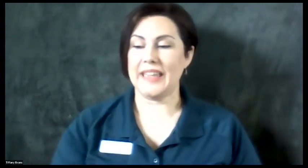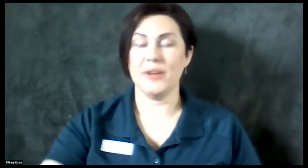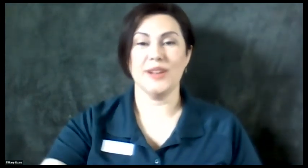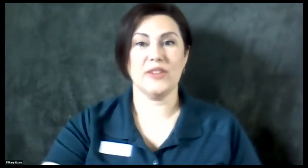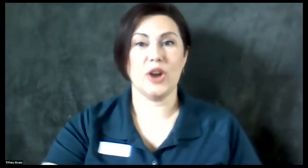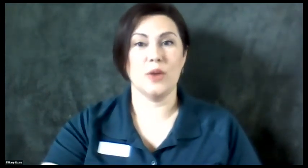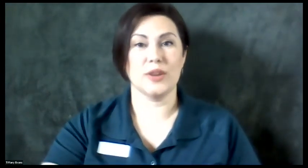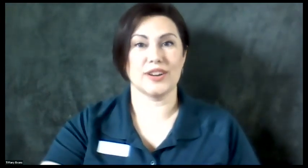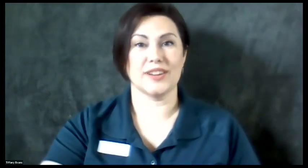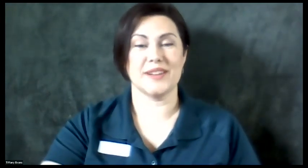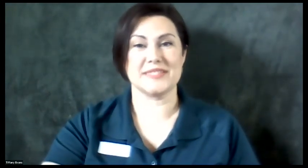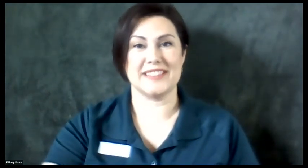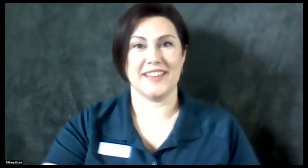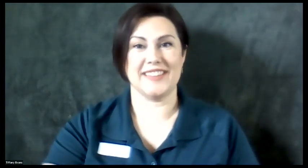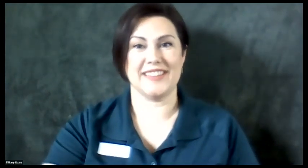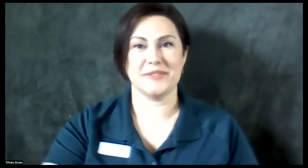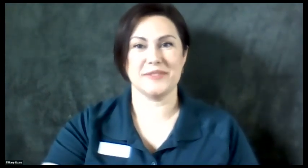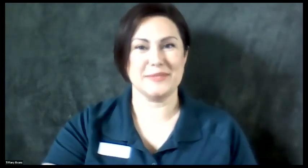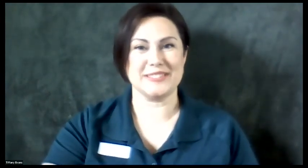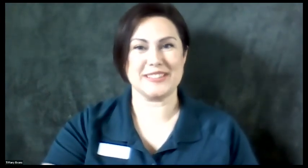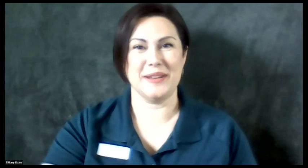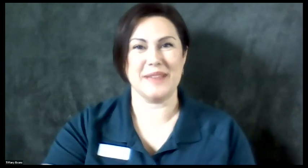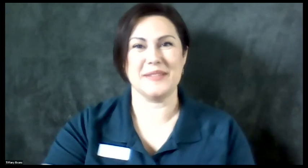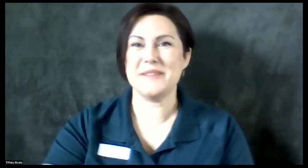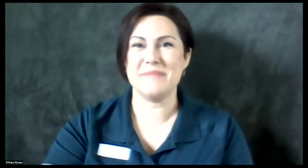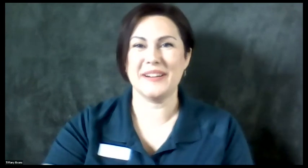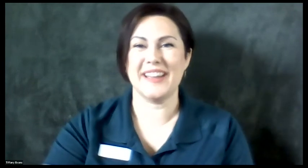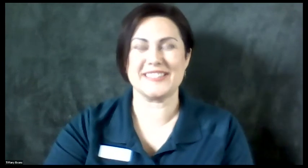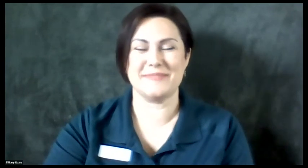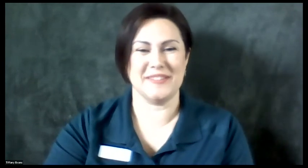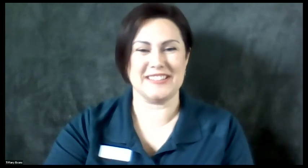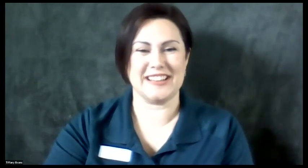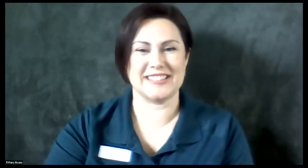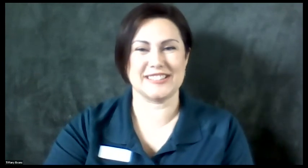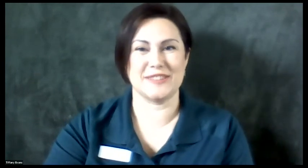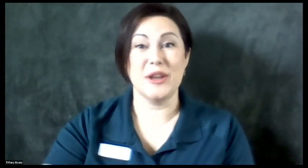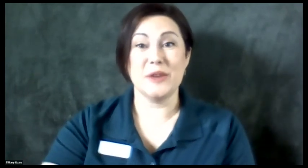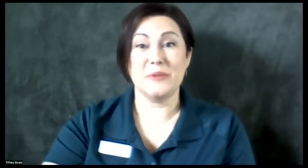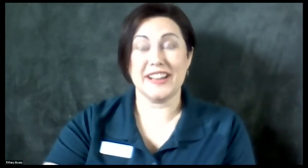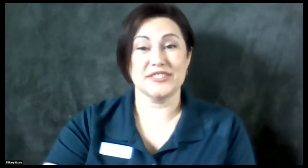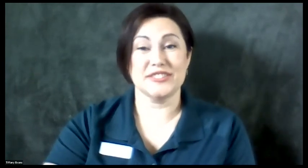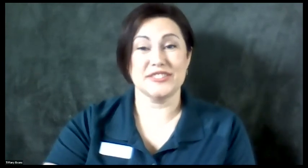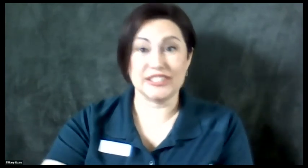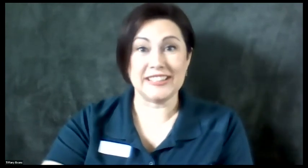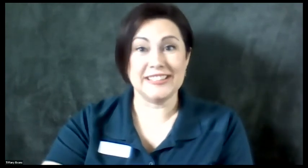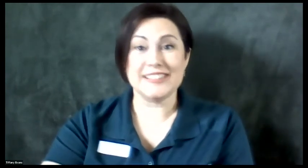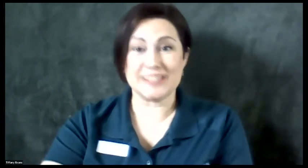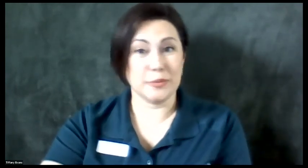have a coworker who is deaf. And so we've been able to communicate with him better, and it's been fantastic. So we actually are still learning, still